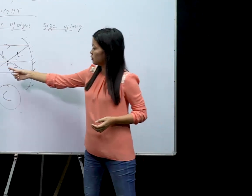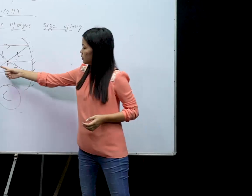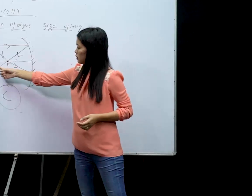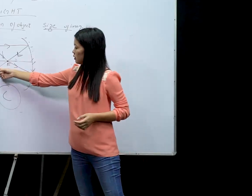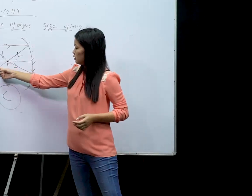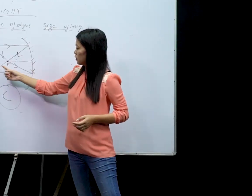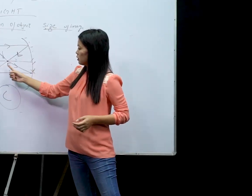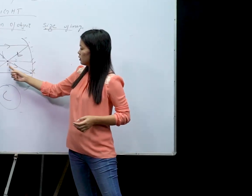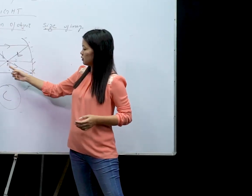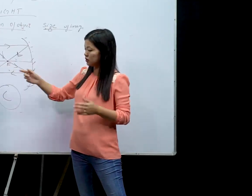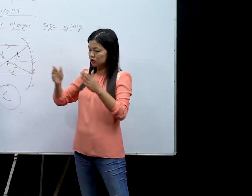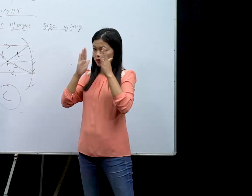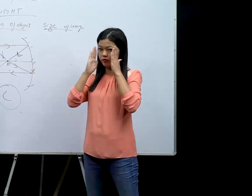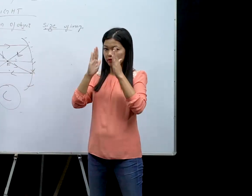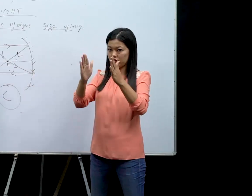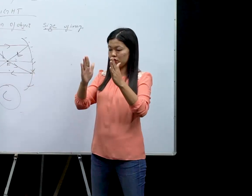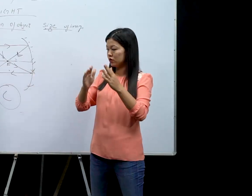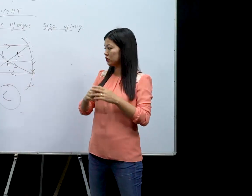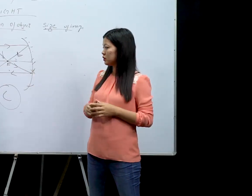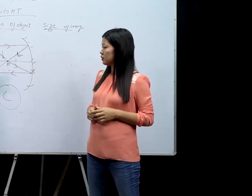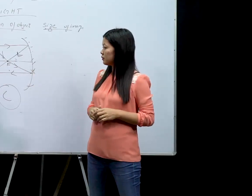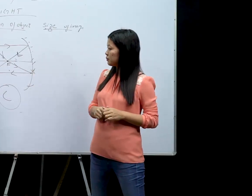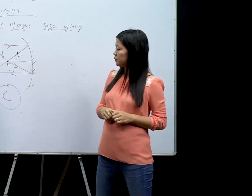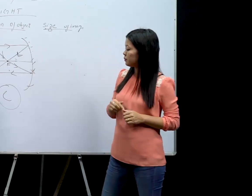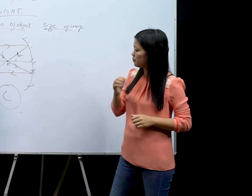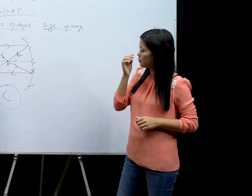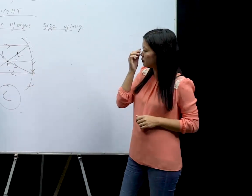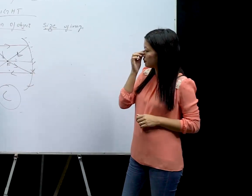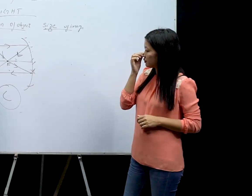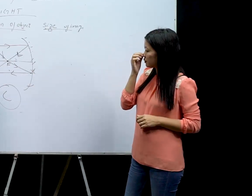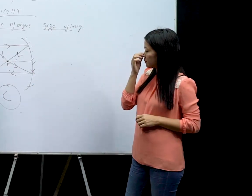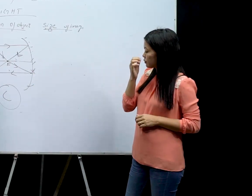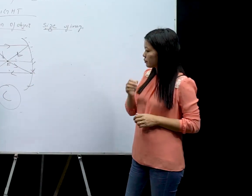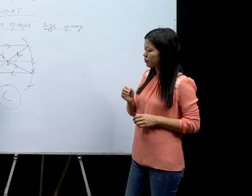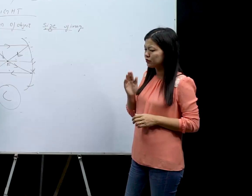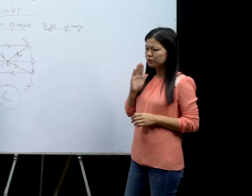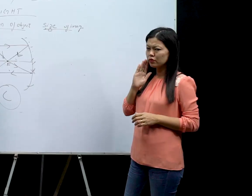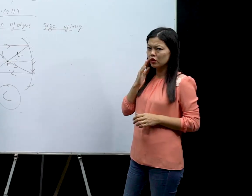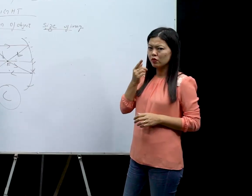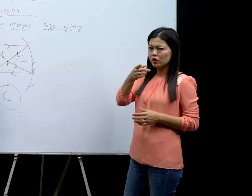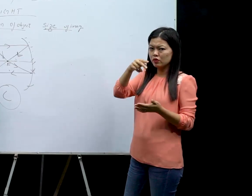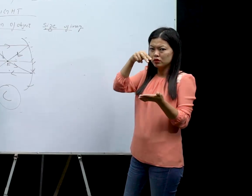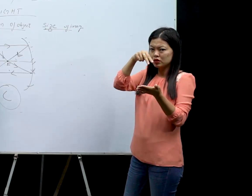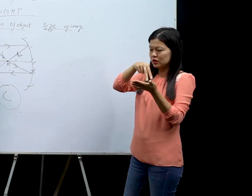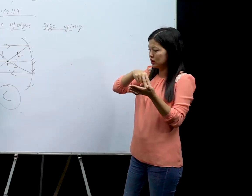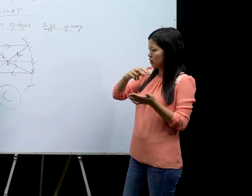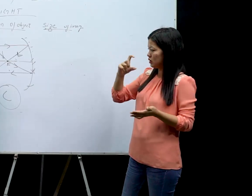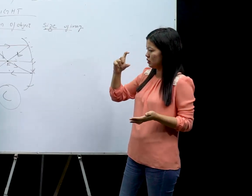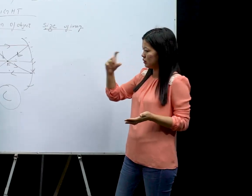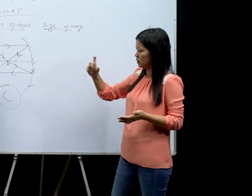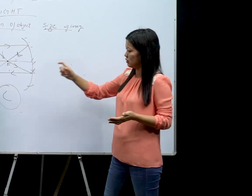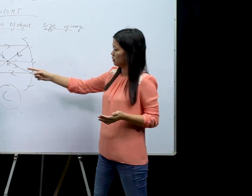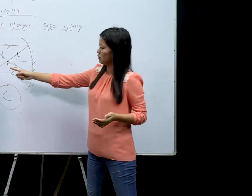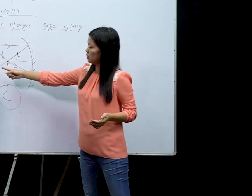here, okay? The object is standing here. So now when you are standing at C, okay, remember this is the